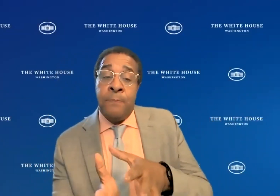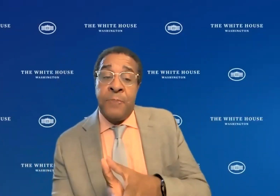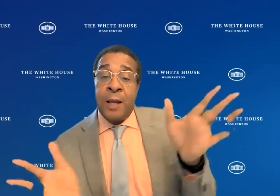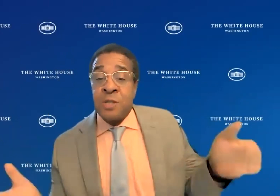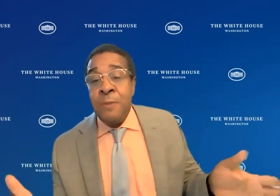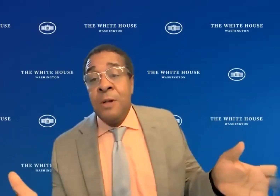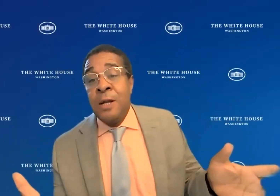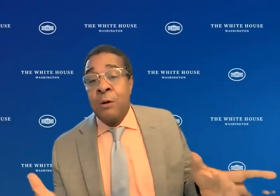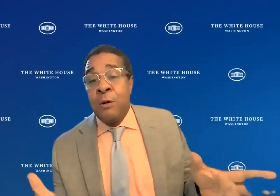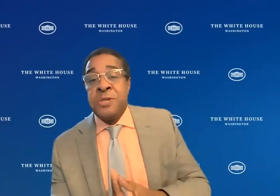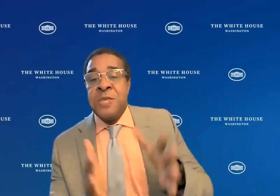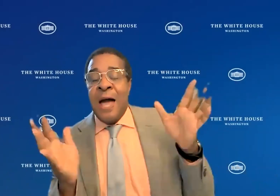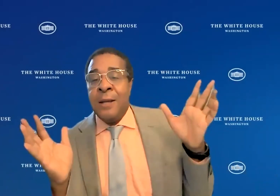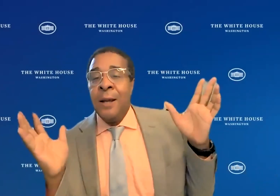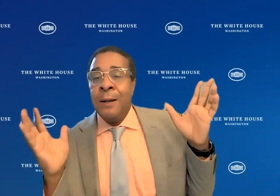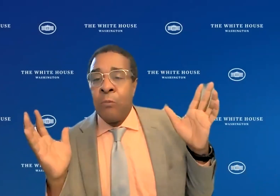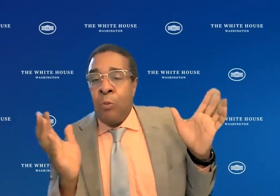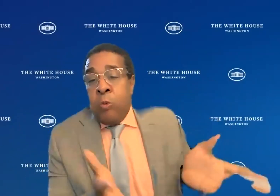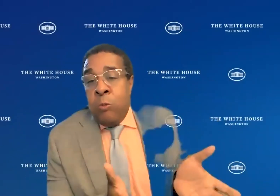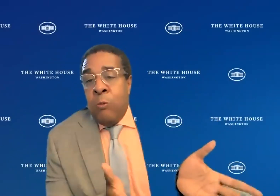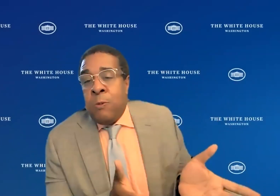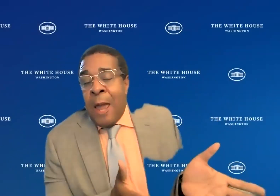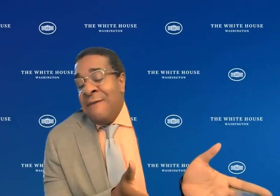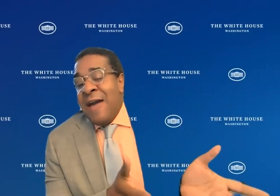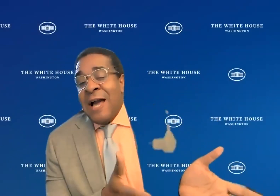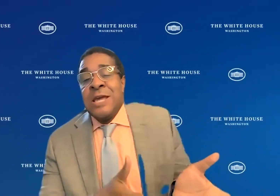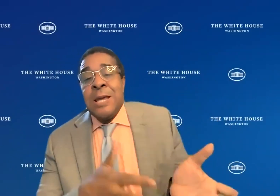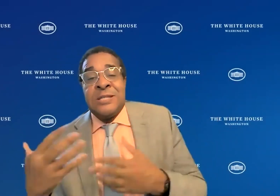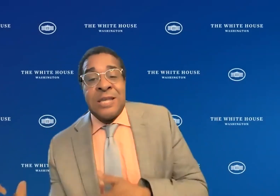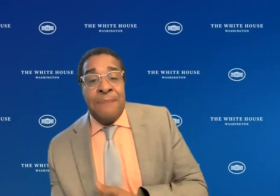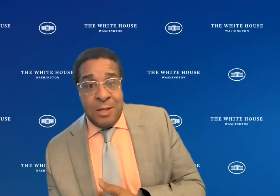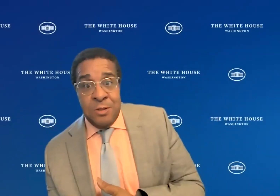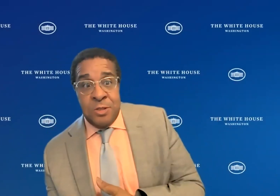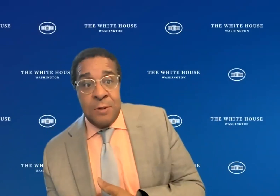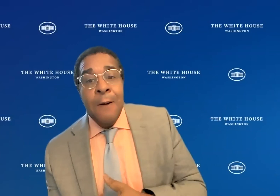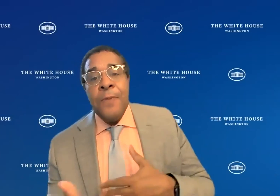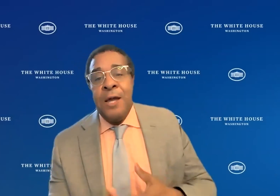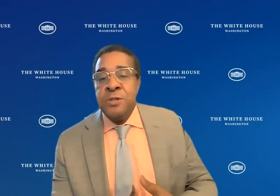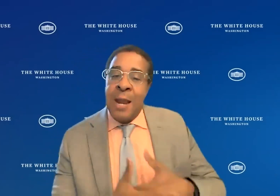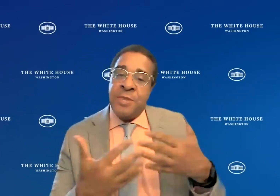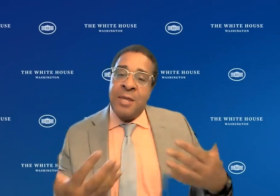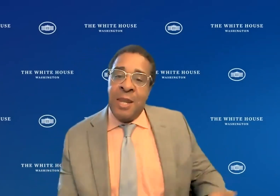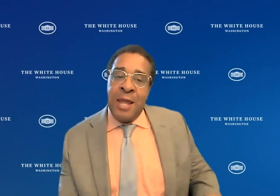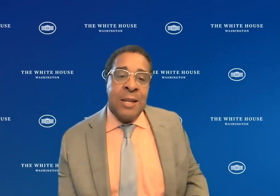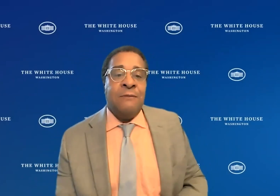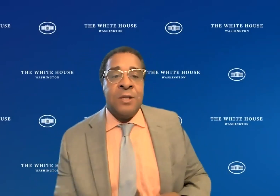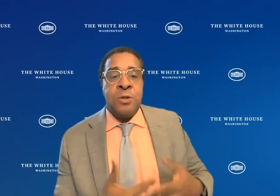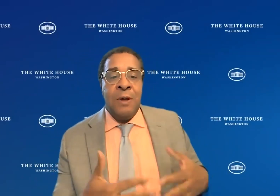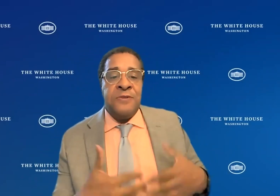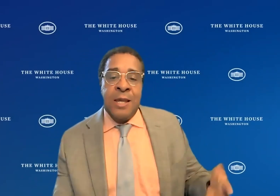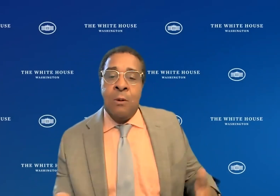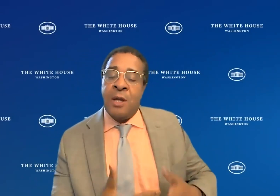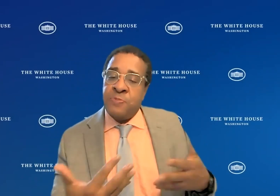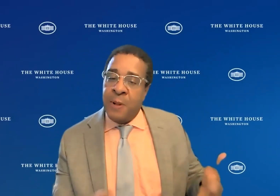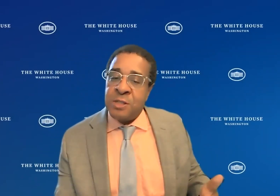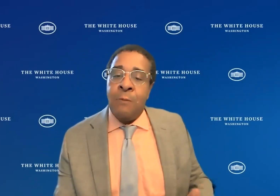one of the biggest community groups that had vaccine acceptance. And I think that any of us